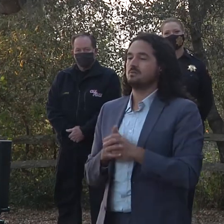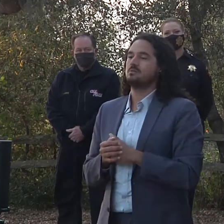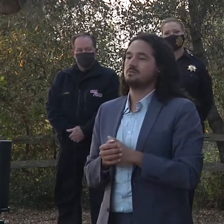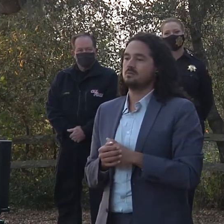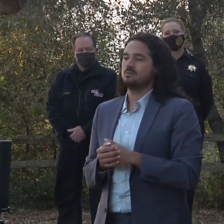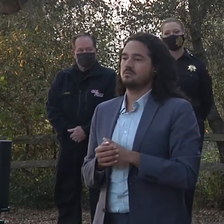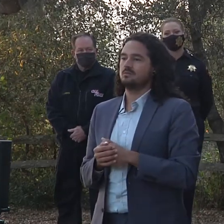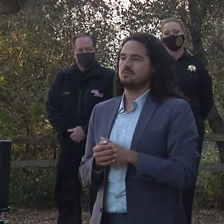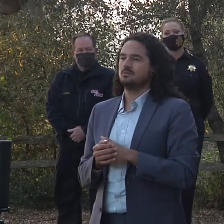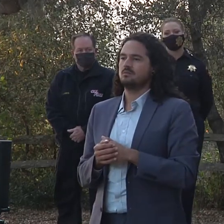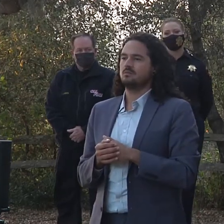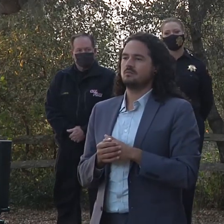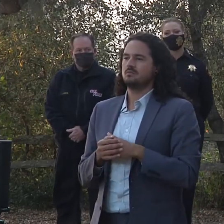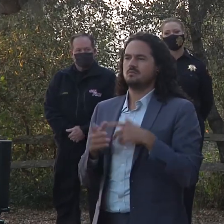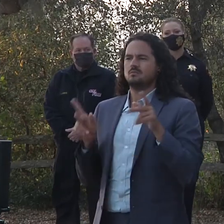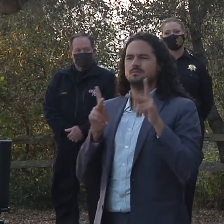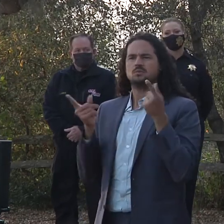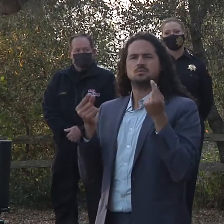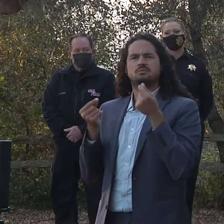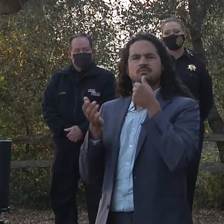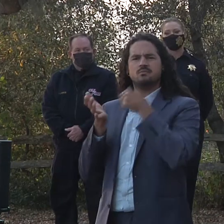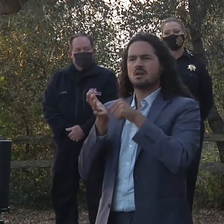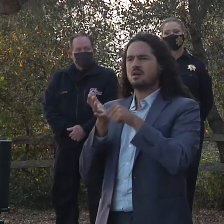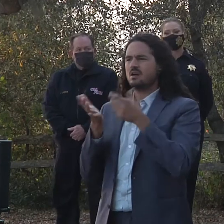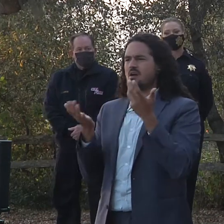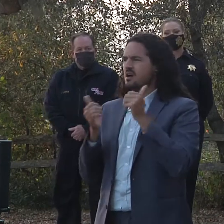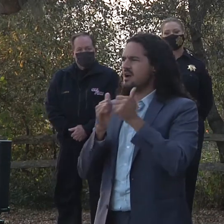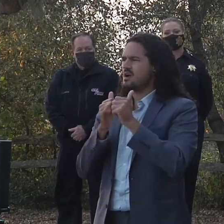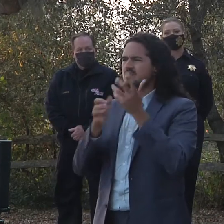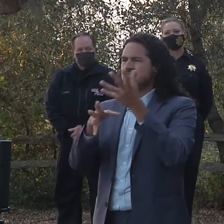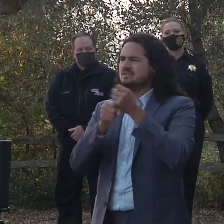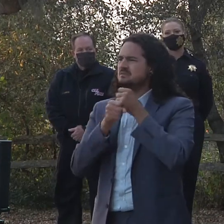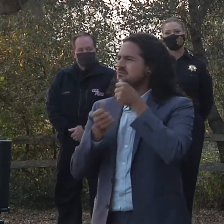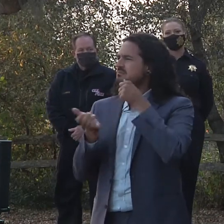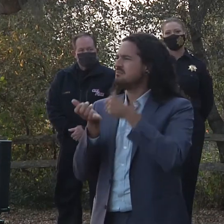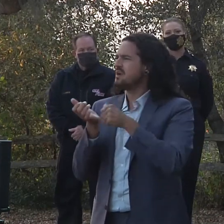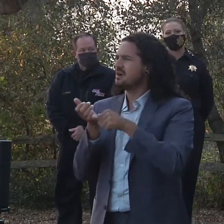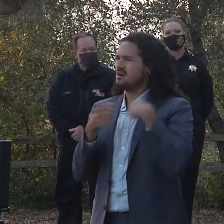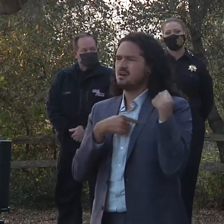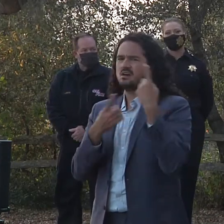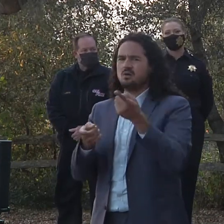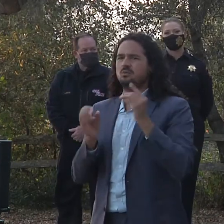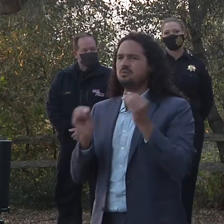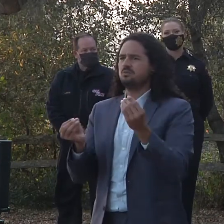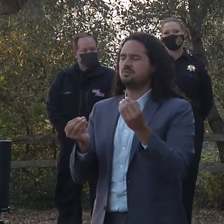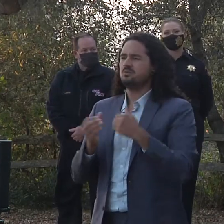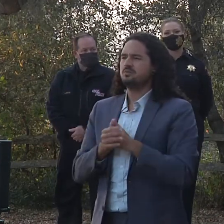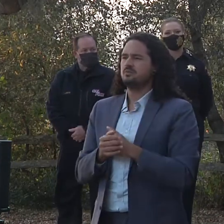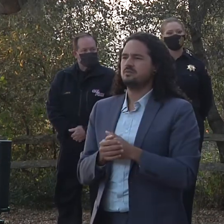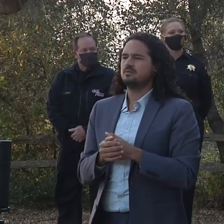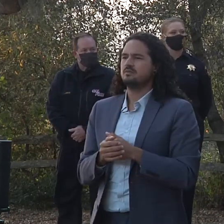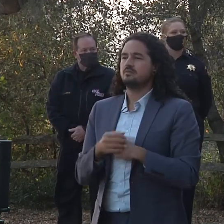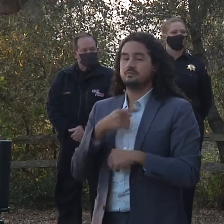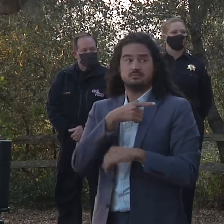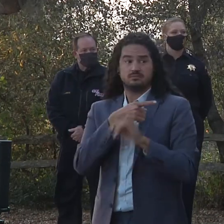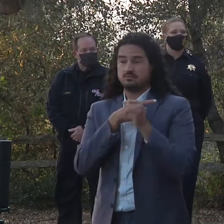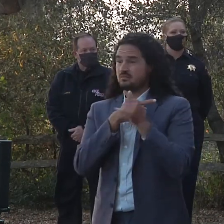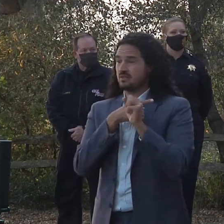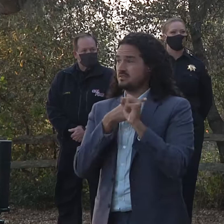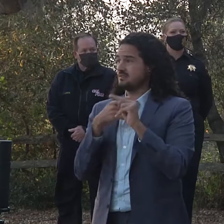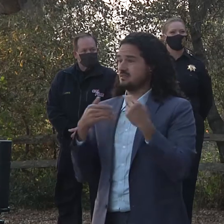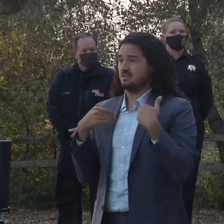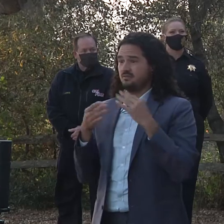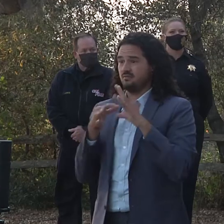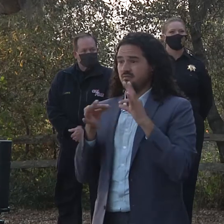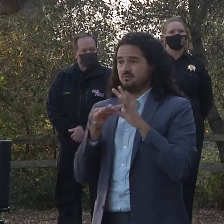their, what they should be and can be doing about getting their mail? Sure. I think, and Jason, I don't want to put you on the spot with this one, but if we don't